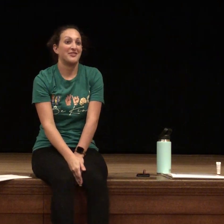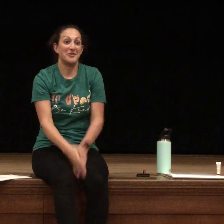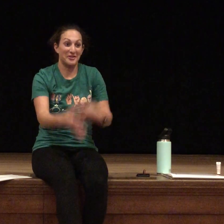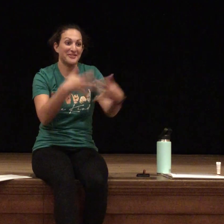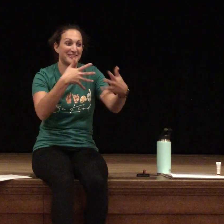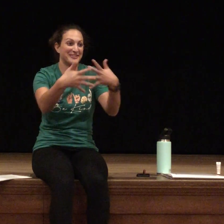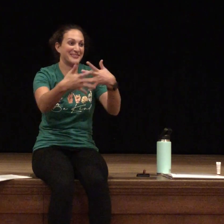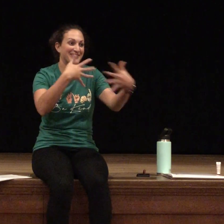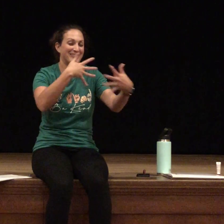Good.